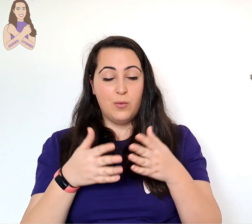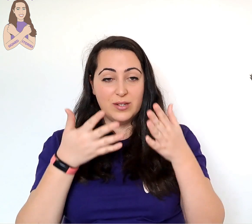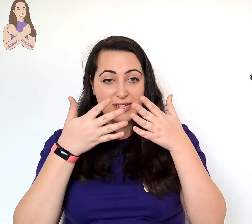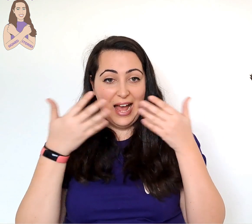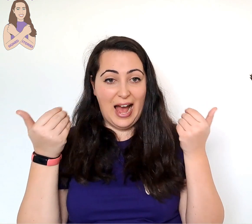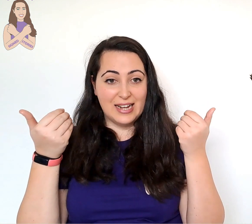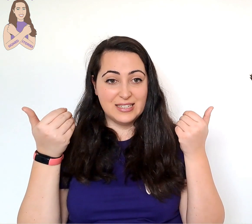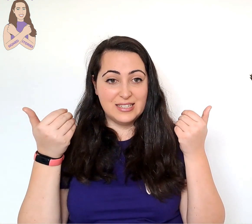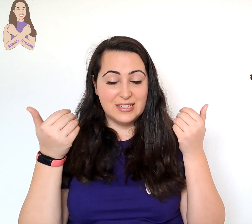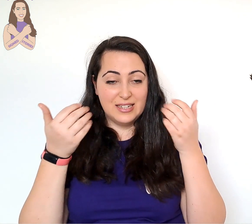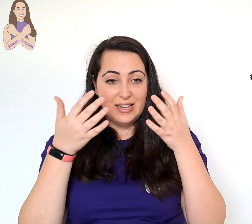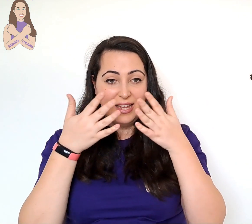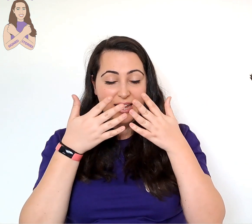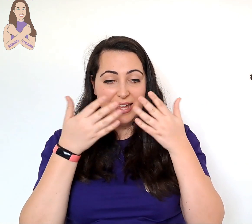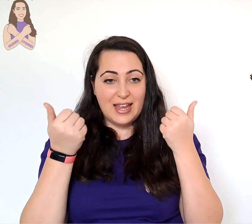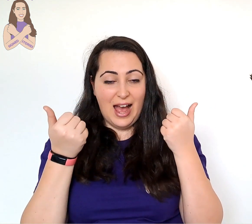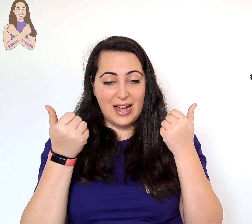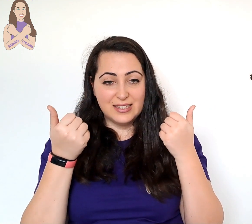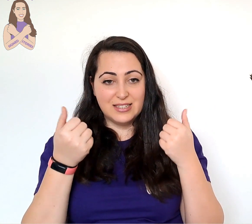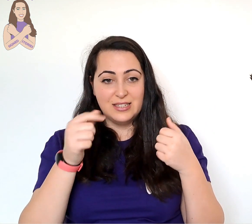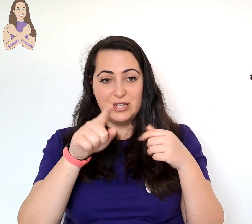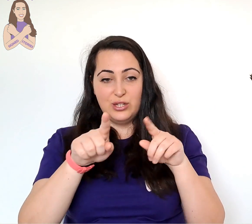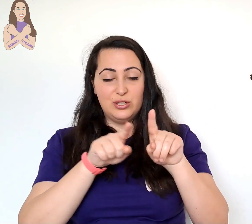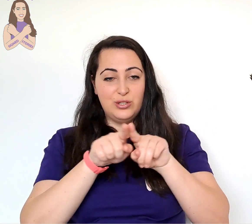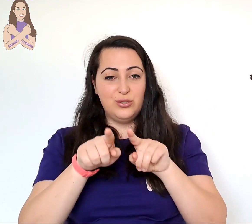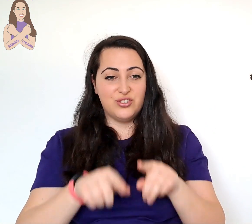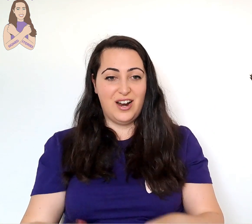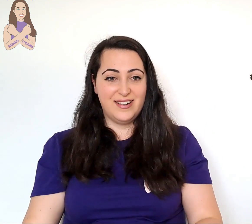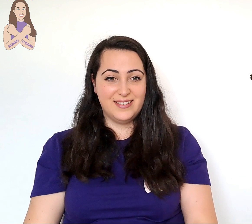was cat. Cat. You try.